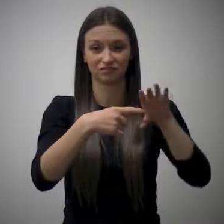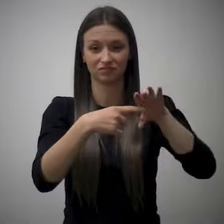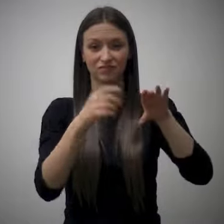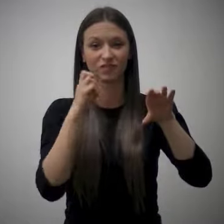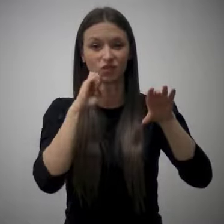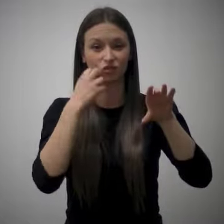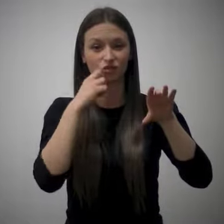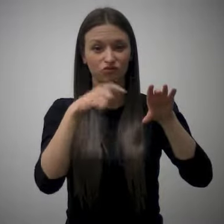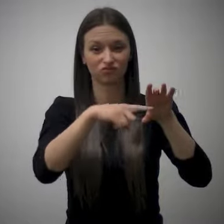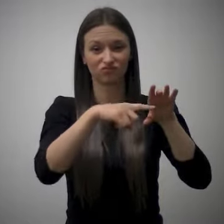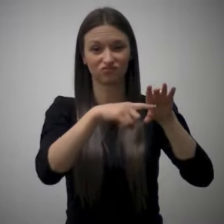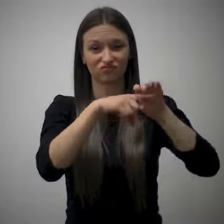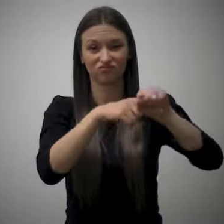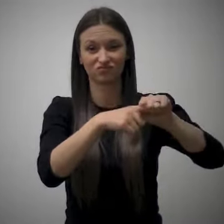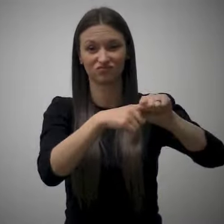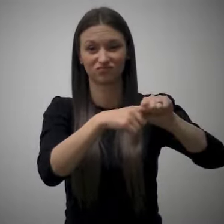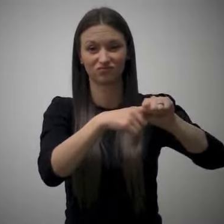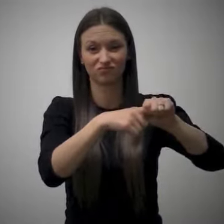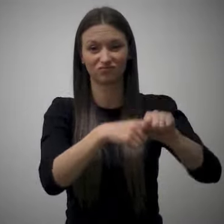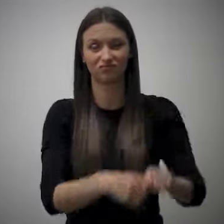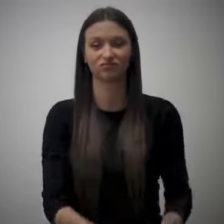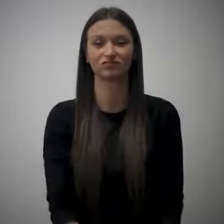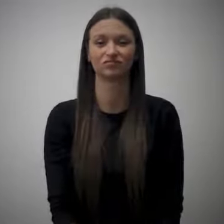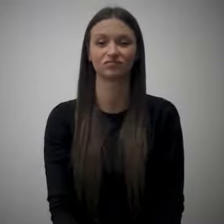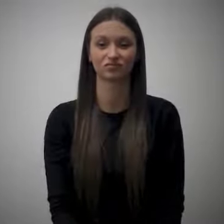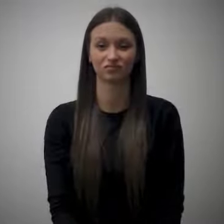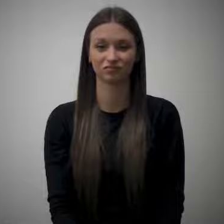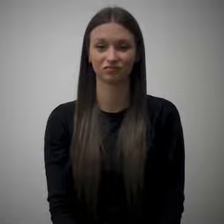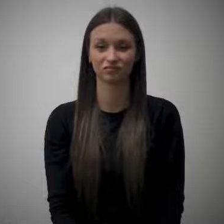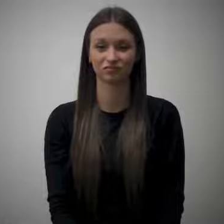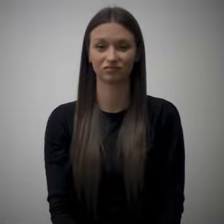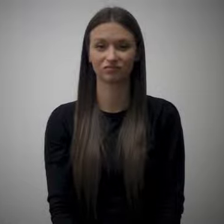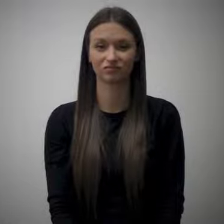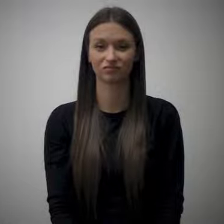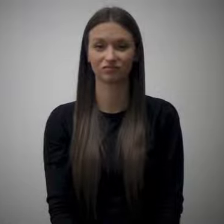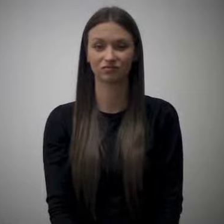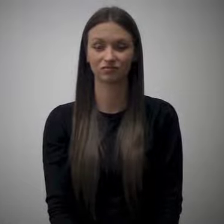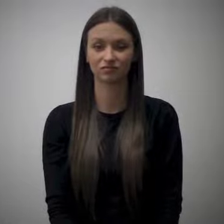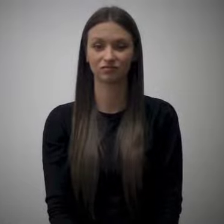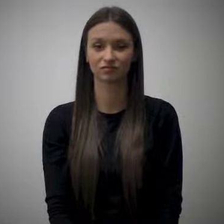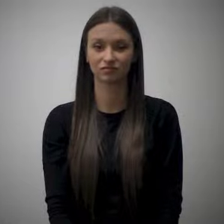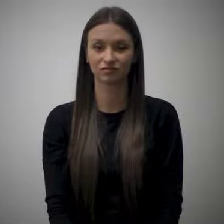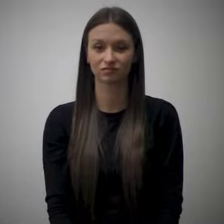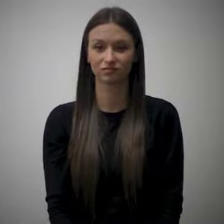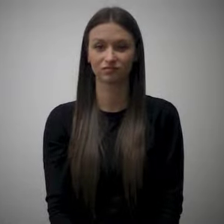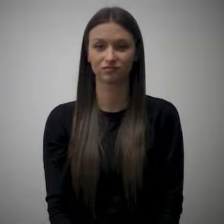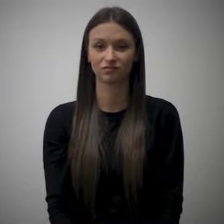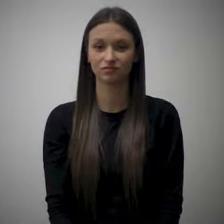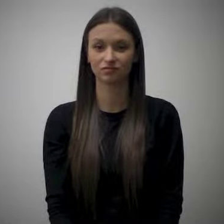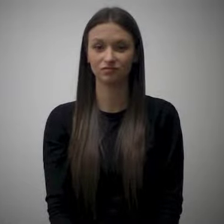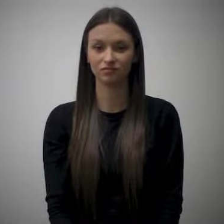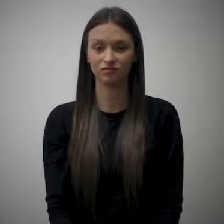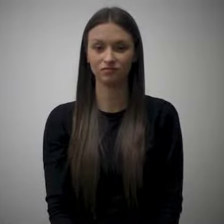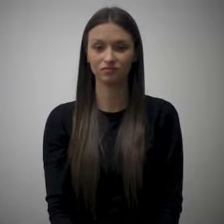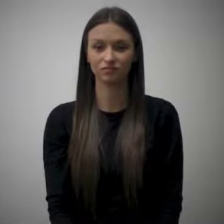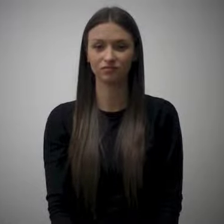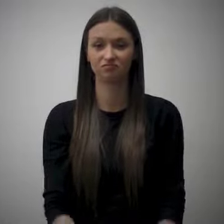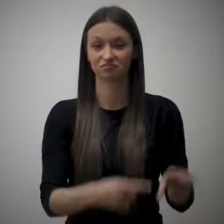swell, there is less room for the nerve, and it is compressed or pinched. This,